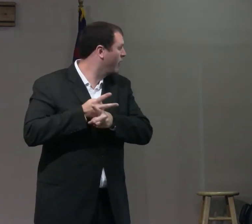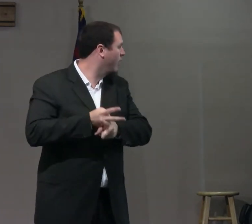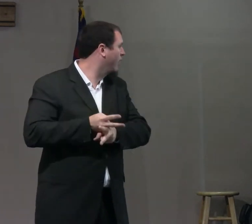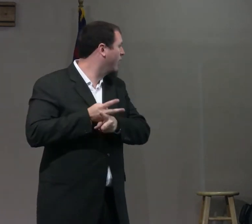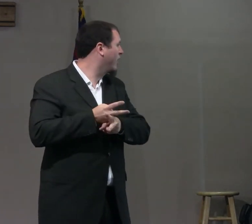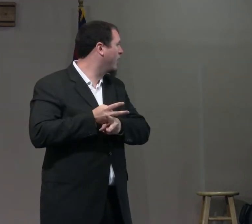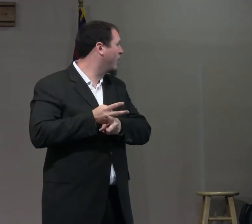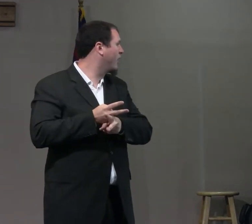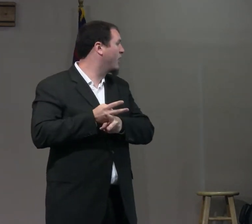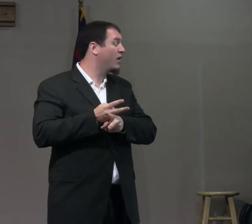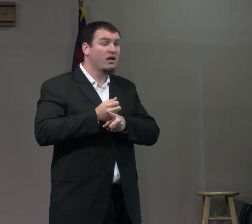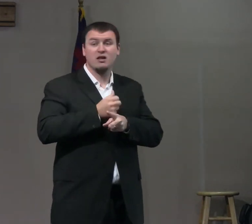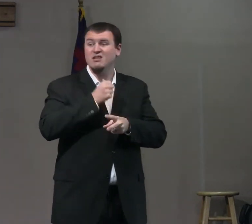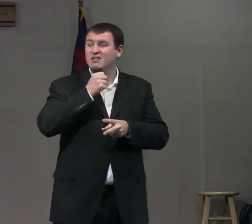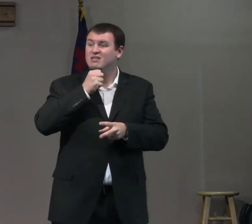Watchful. Careful.